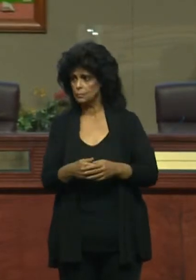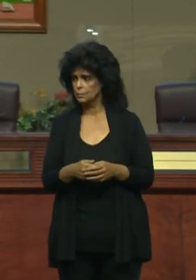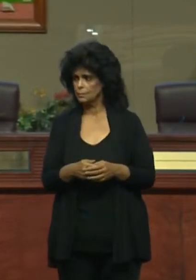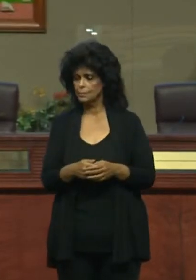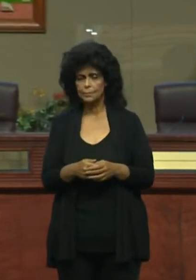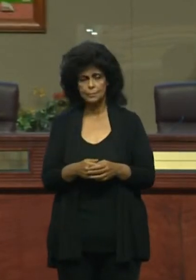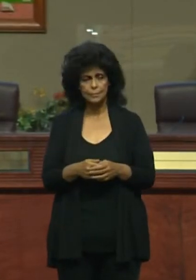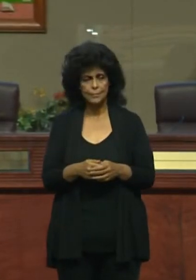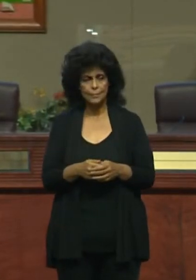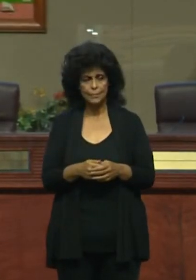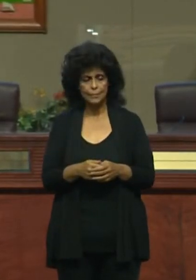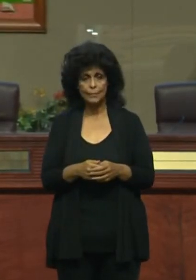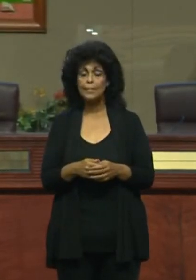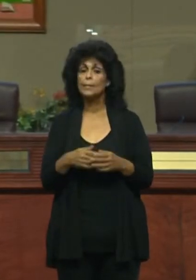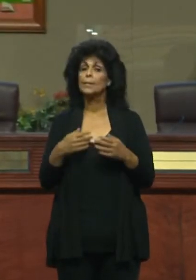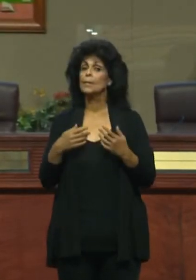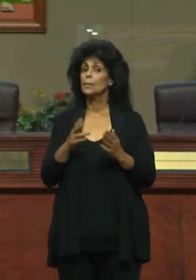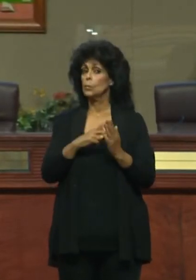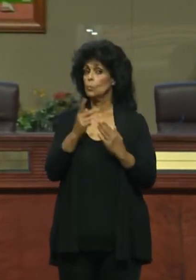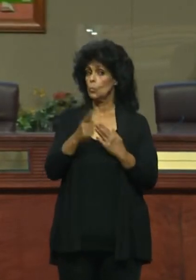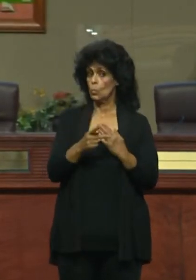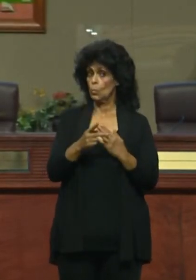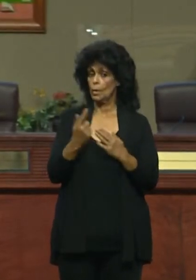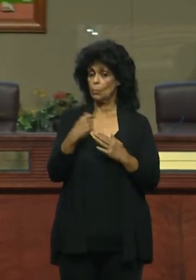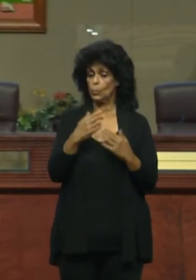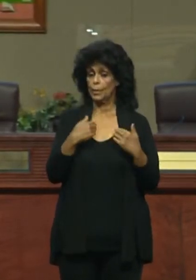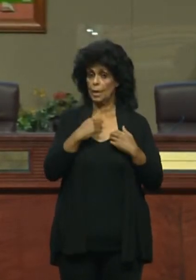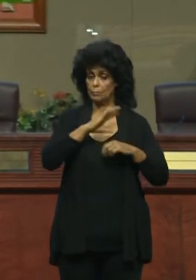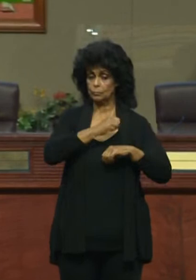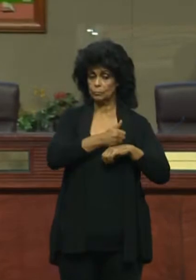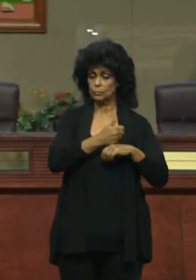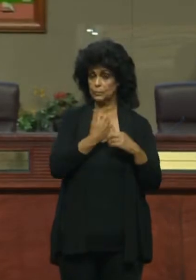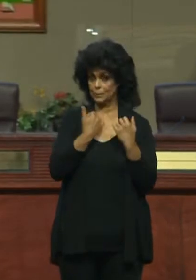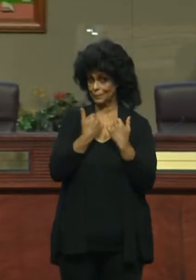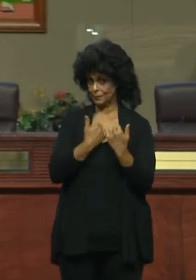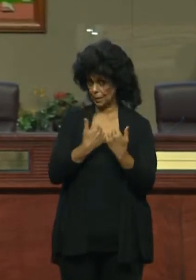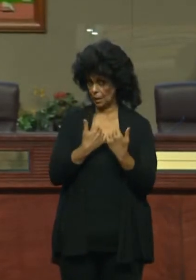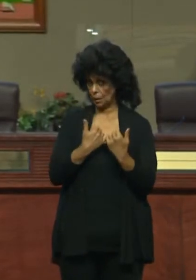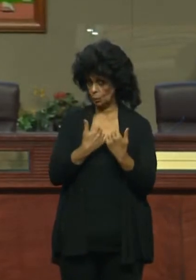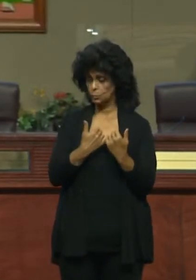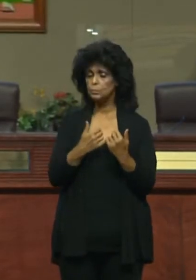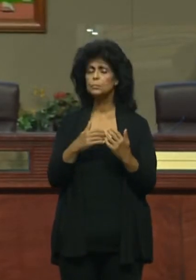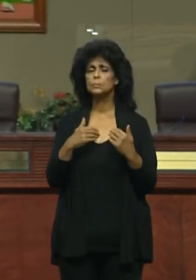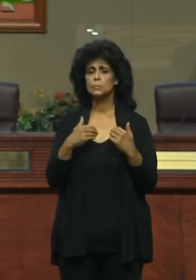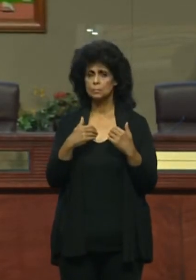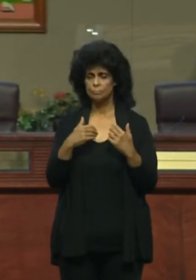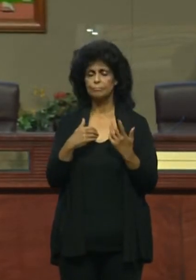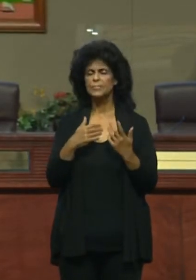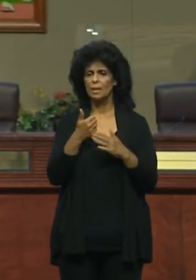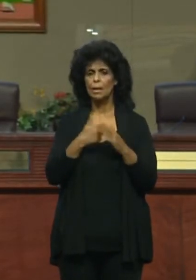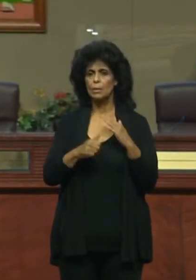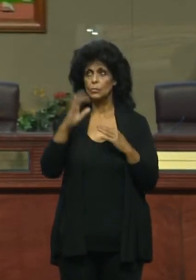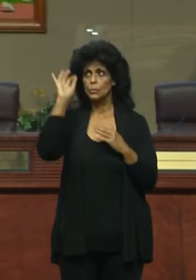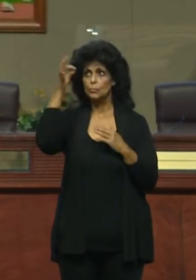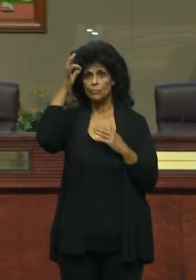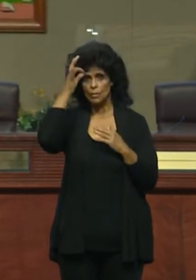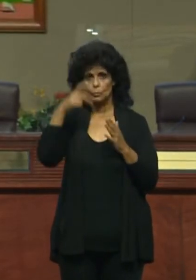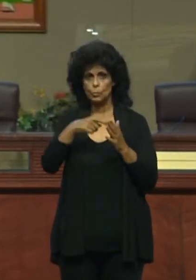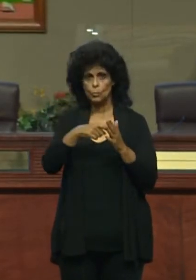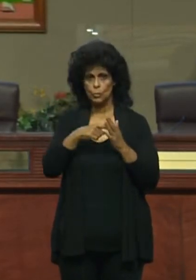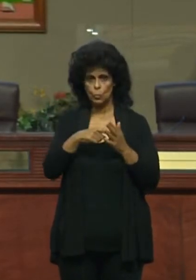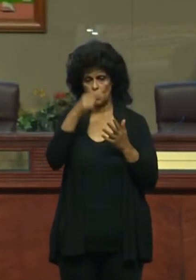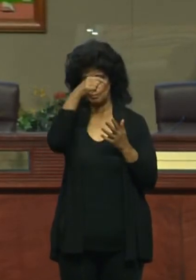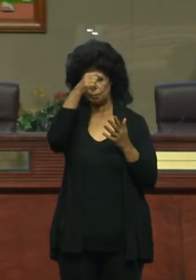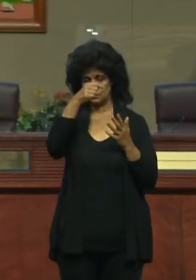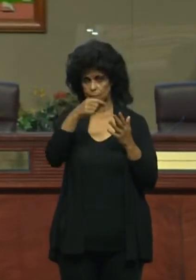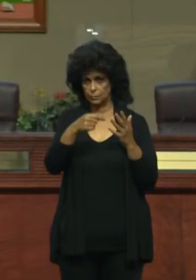The existing rental assistance program has certain mandated federal guidelines in order to be eligible